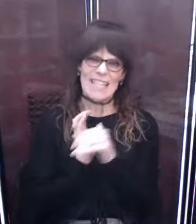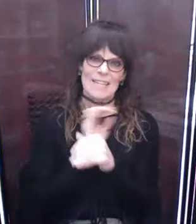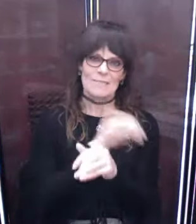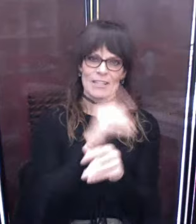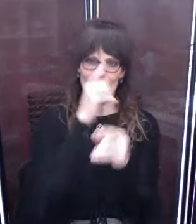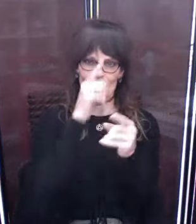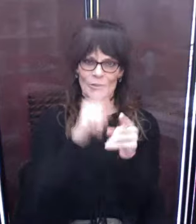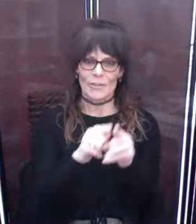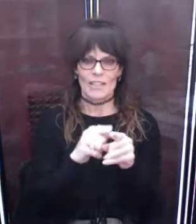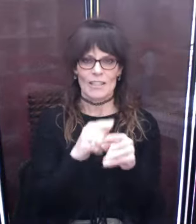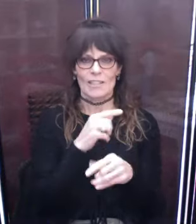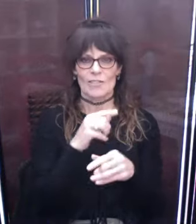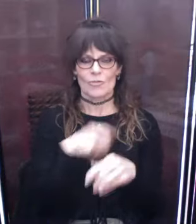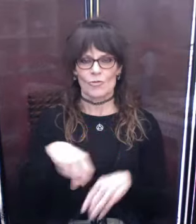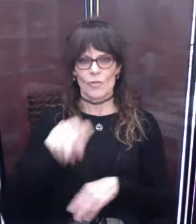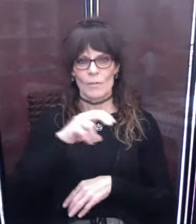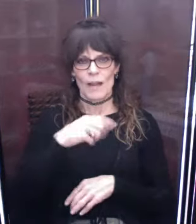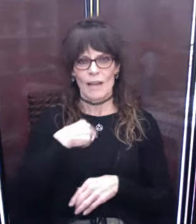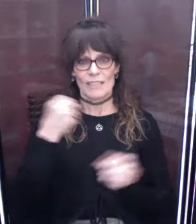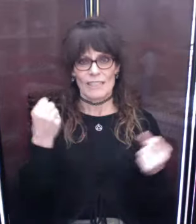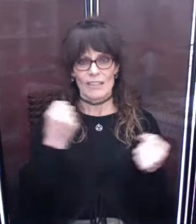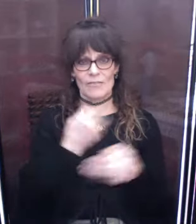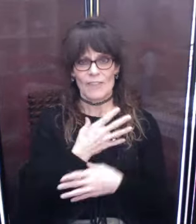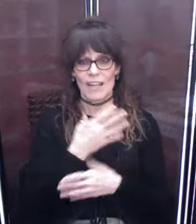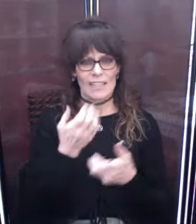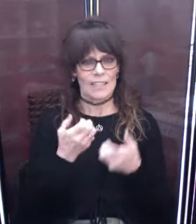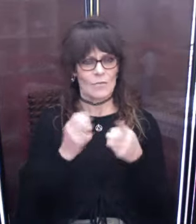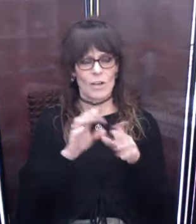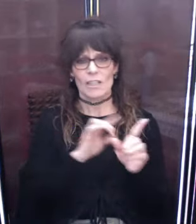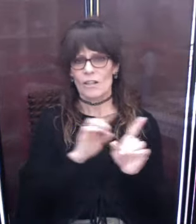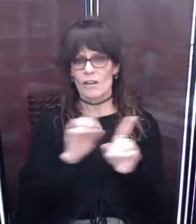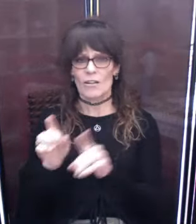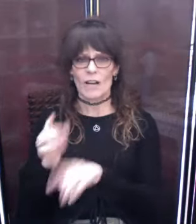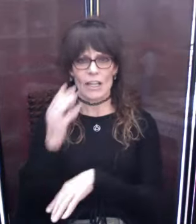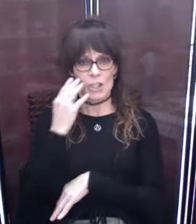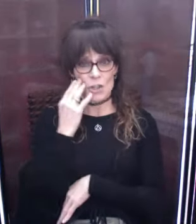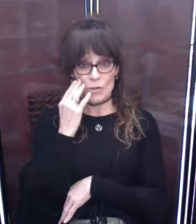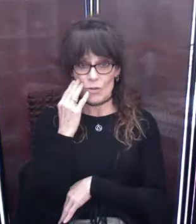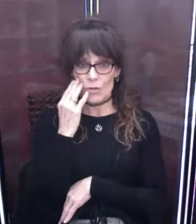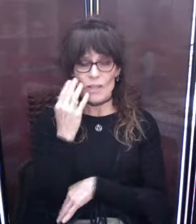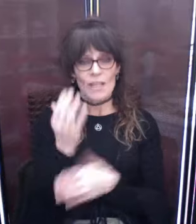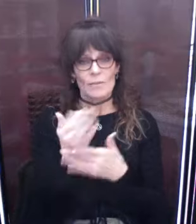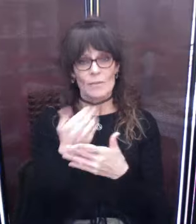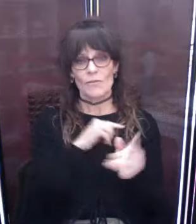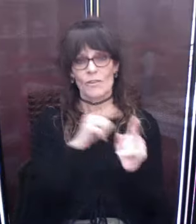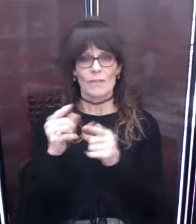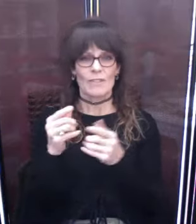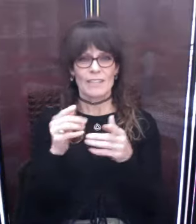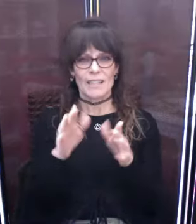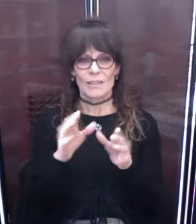trip. I was terrified. There was a part of me that didn't want to go. I knew before I went that there was no AA where I was